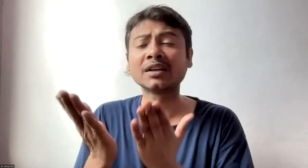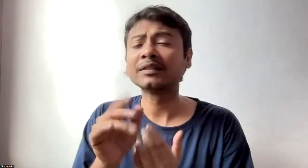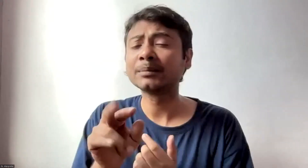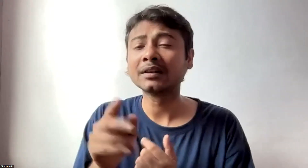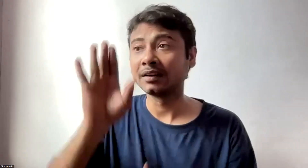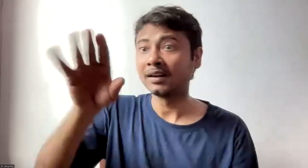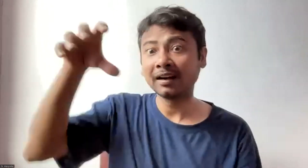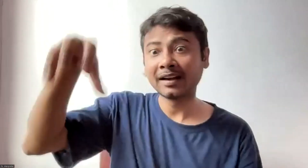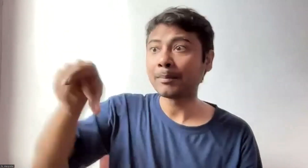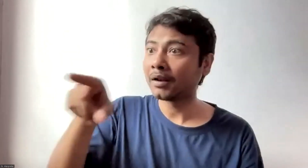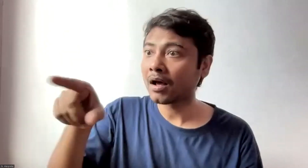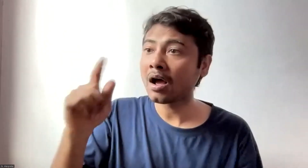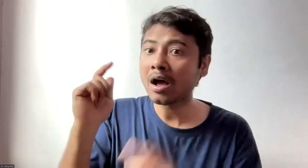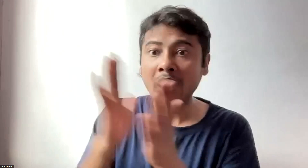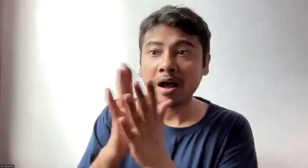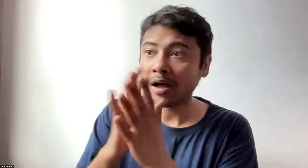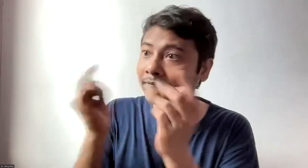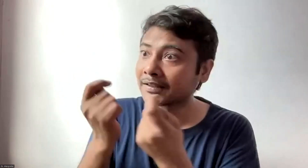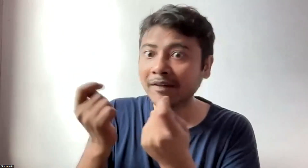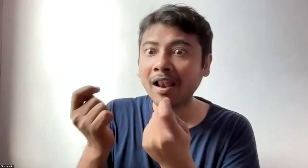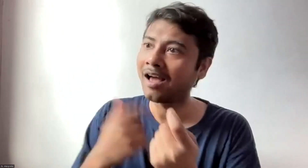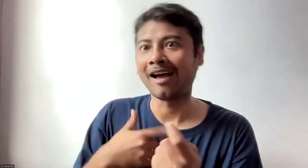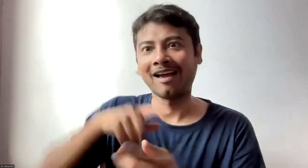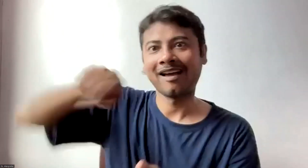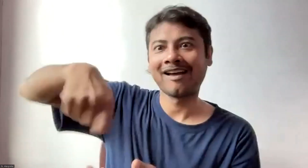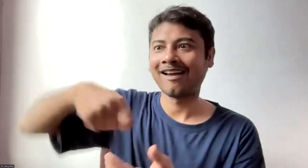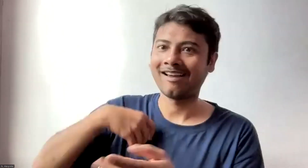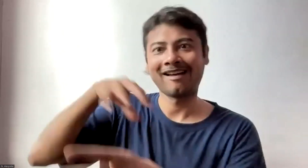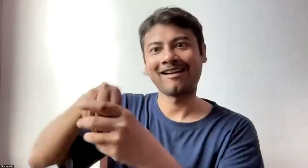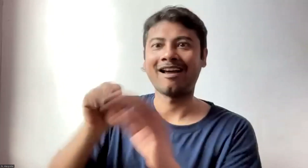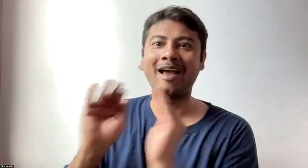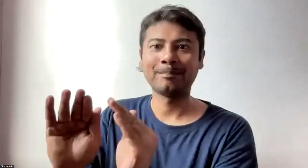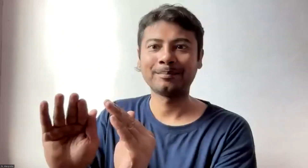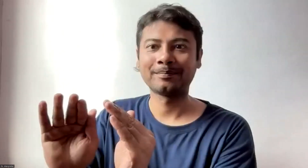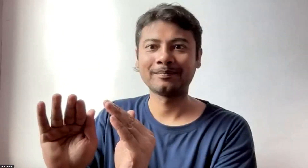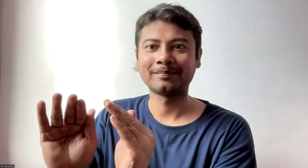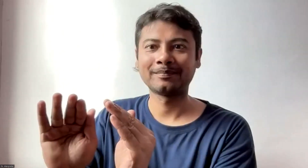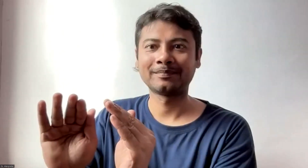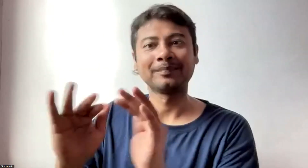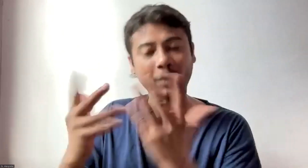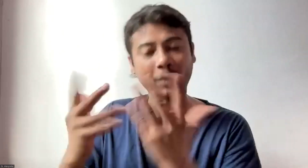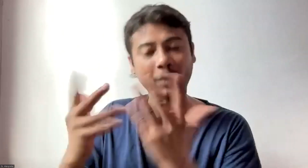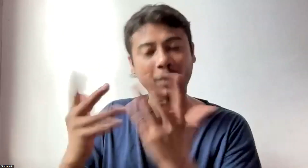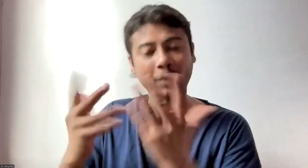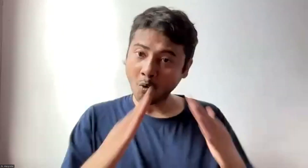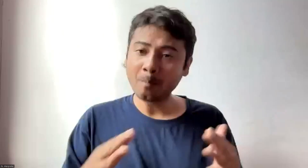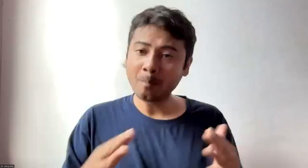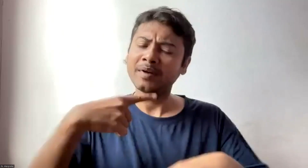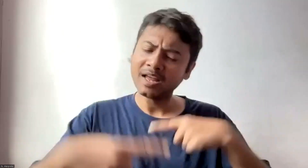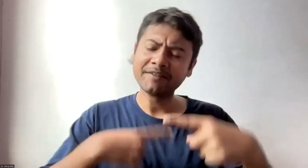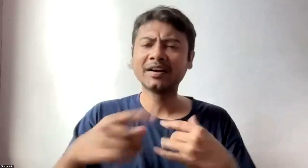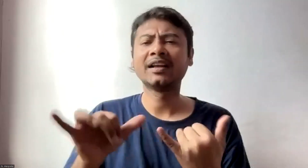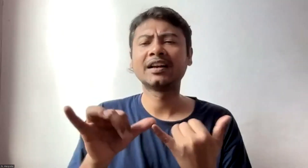some service. You are at home, you offer bhoga to Krishna. You don't eat anything which is not offered to